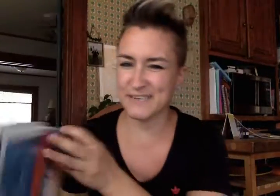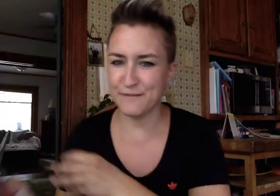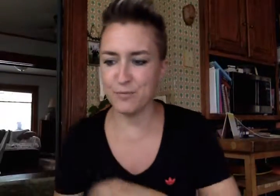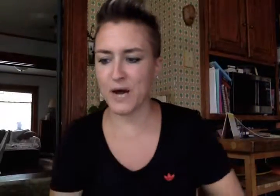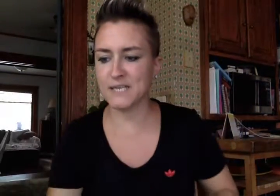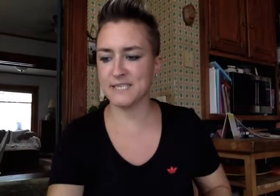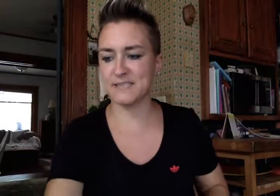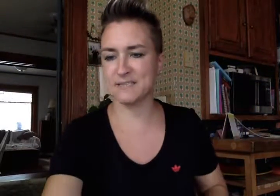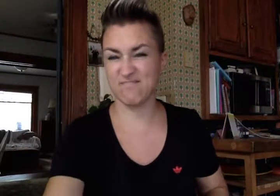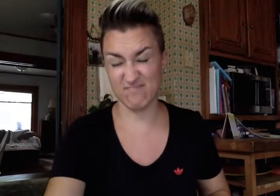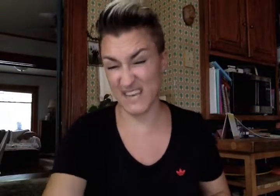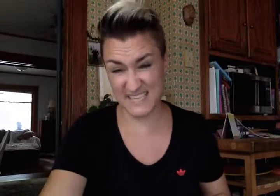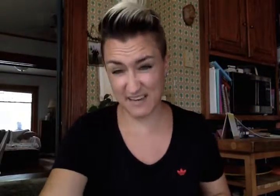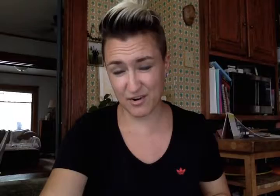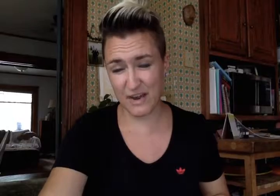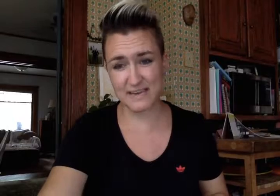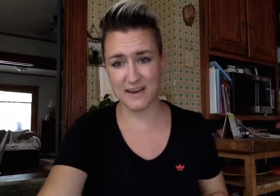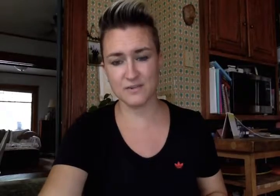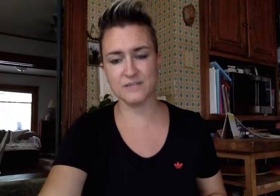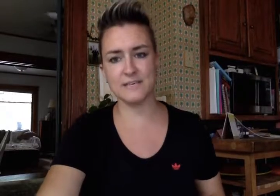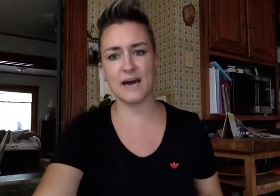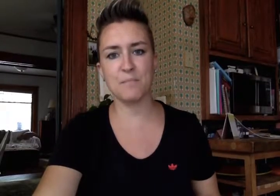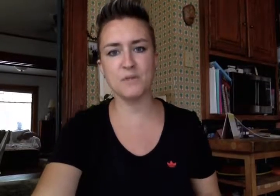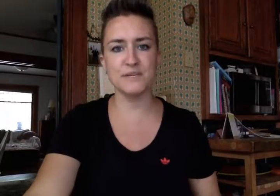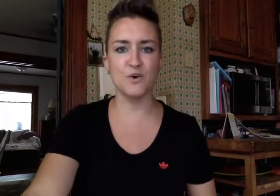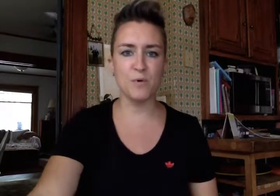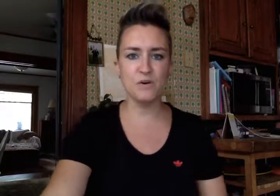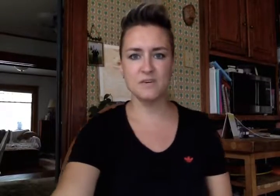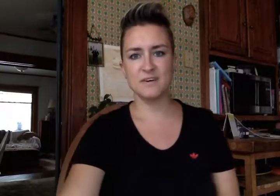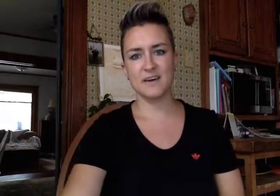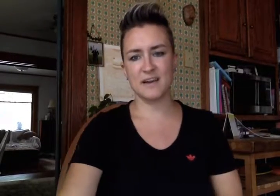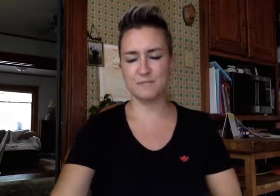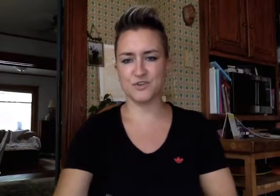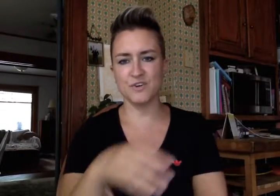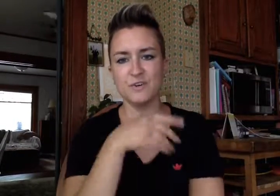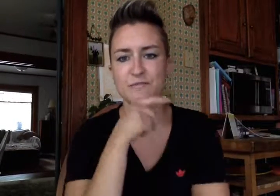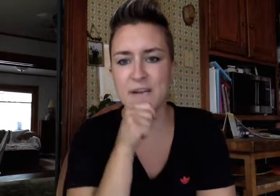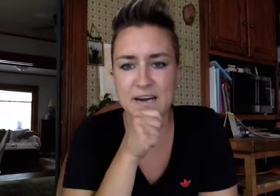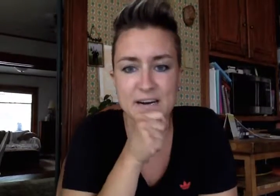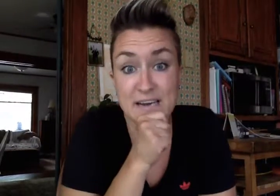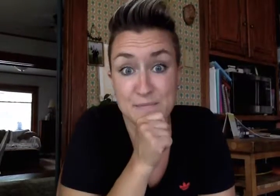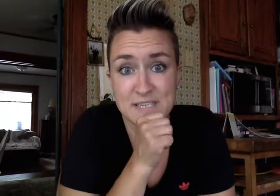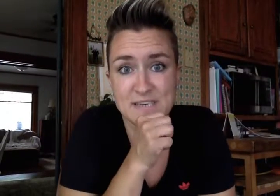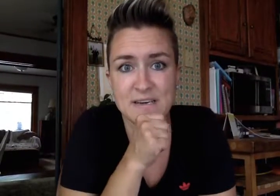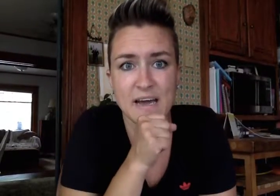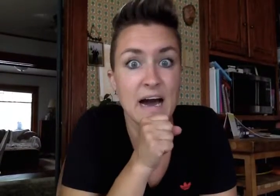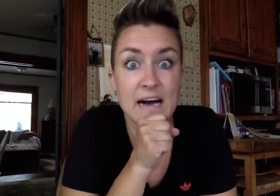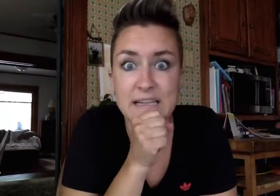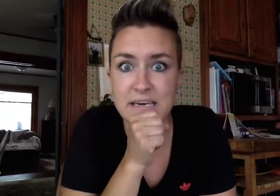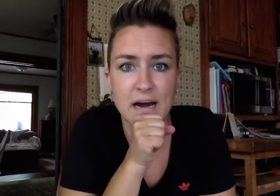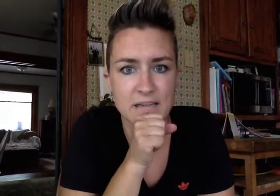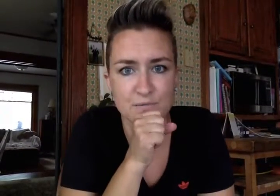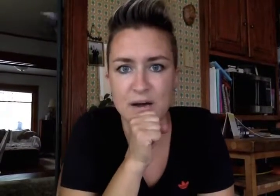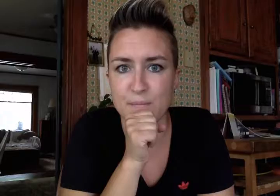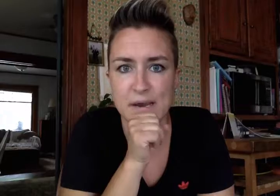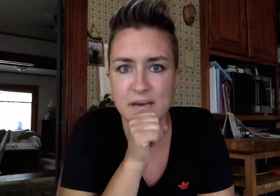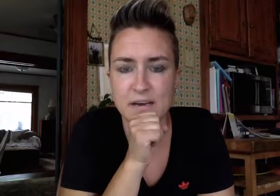few bucks, like $7 or $8 at Barnes & Noble, and I'm sure you could find it on Amazon. I highly, highly recommend it. It